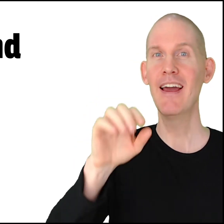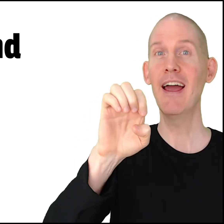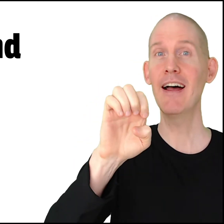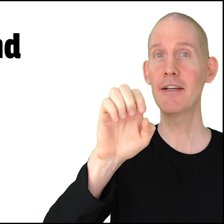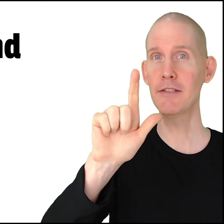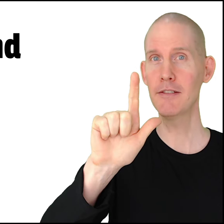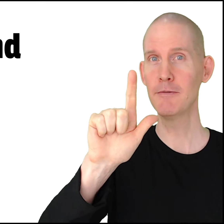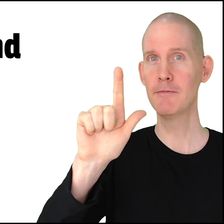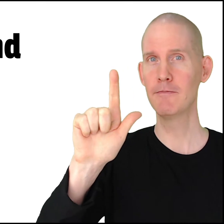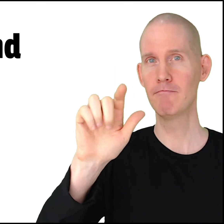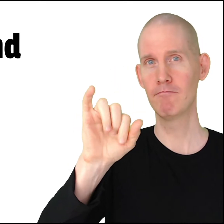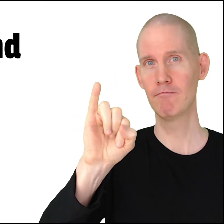Ellis